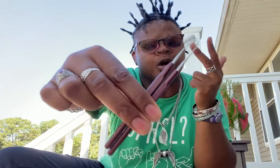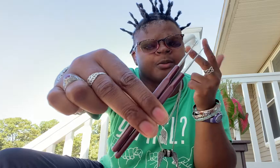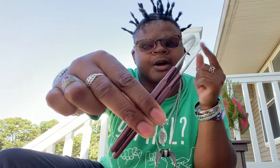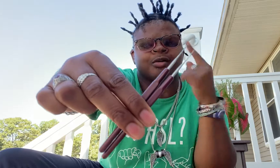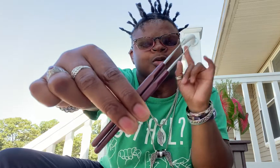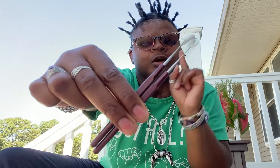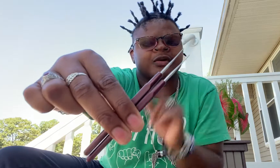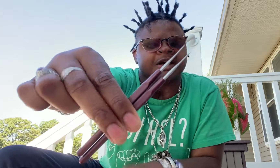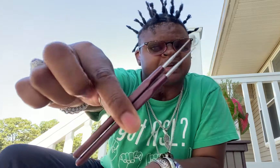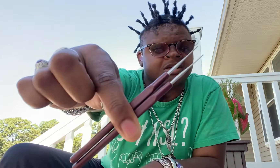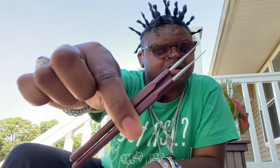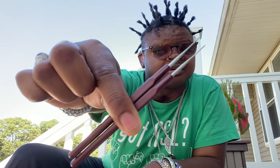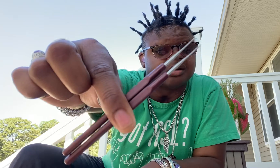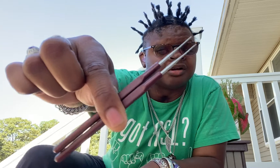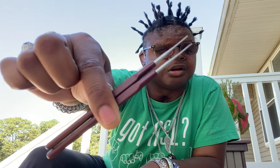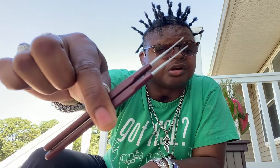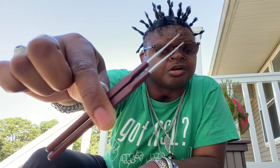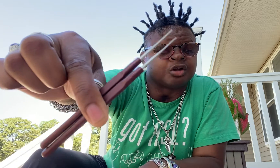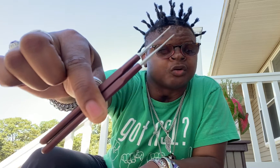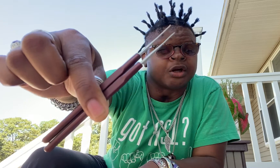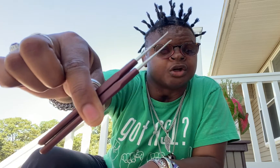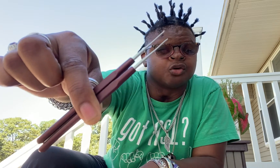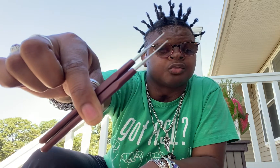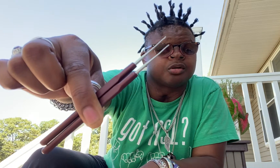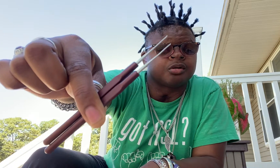but I don't know where it is. See, these are the 2 I used.